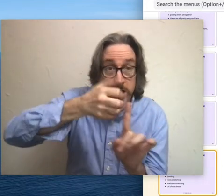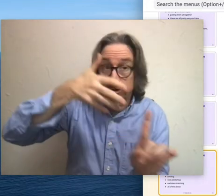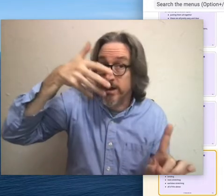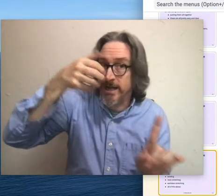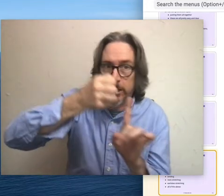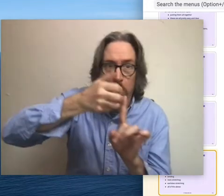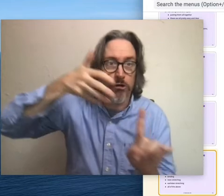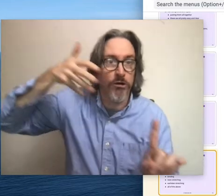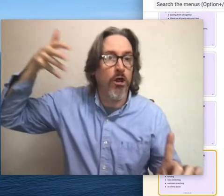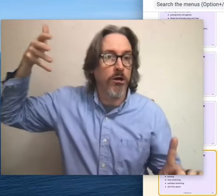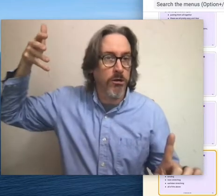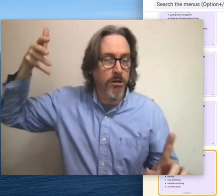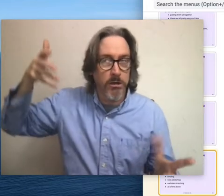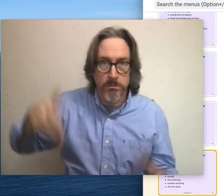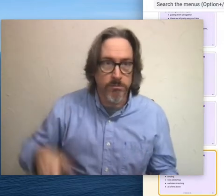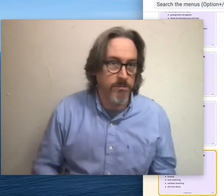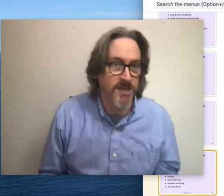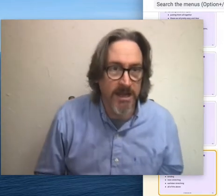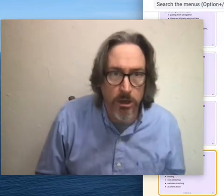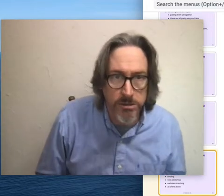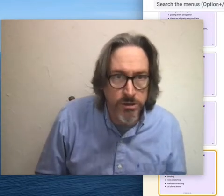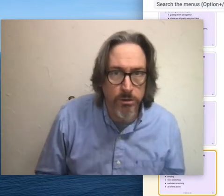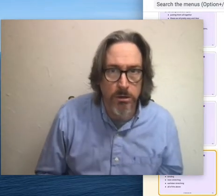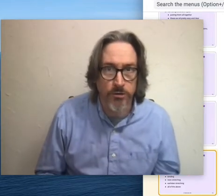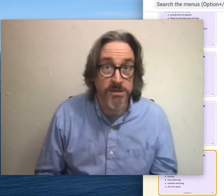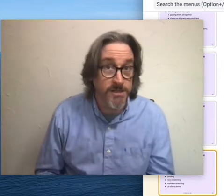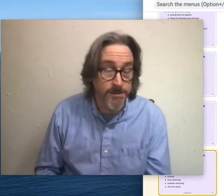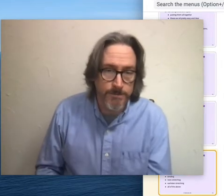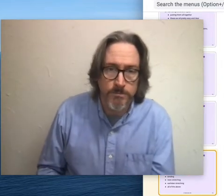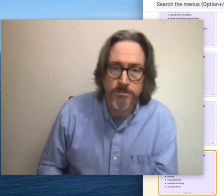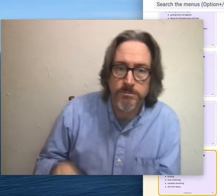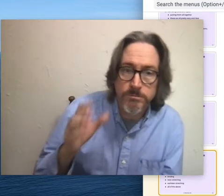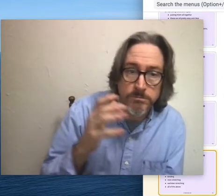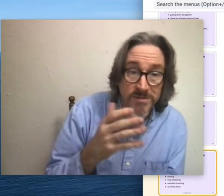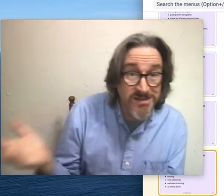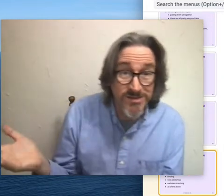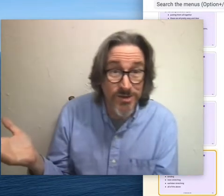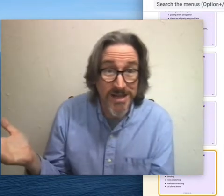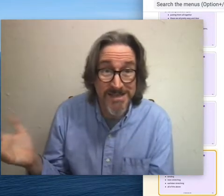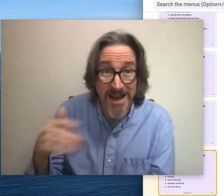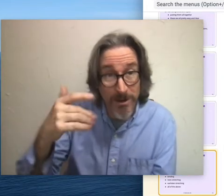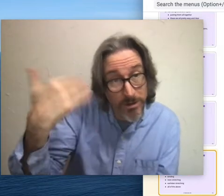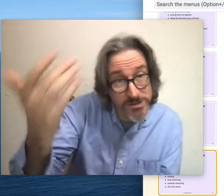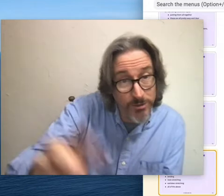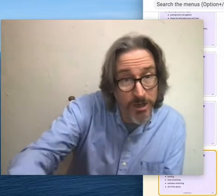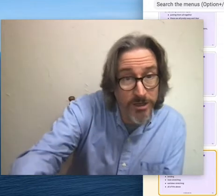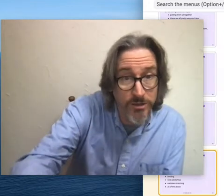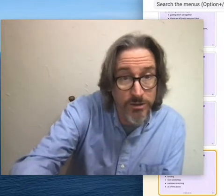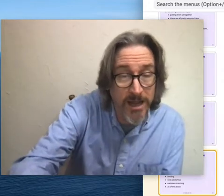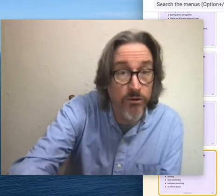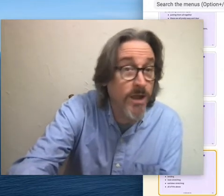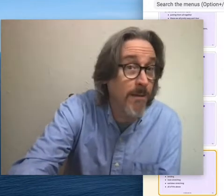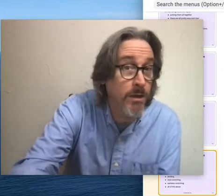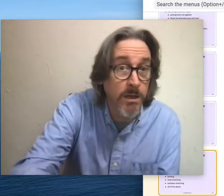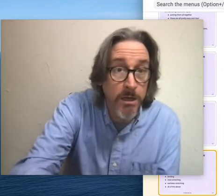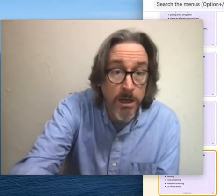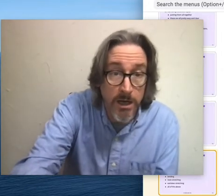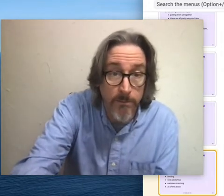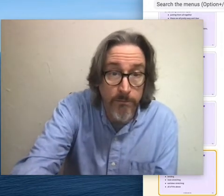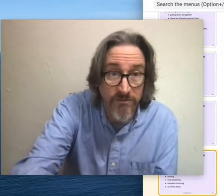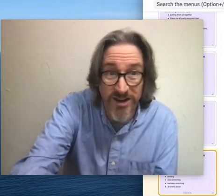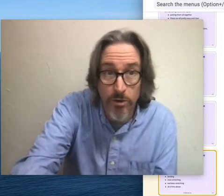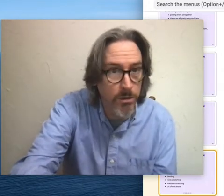we're now trying to get longer and longer dialogues or utterances. So that's that. I will also include a vocab